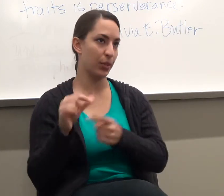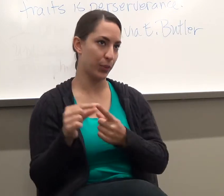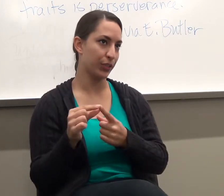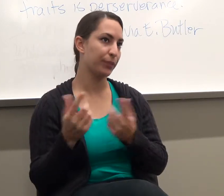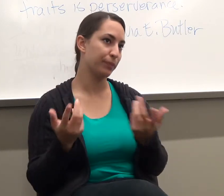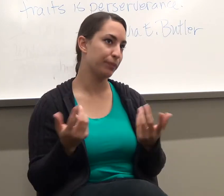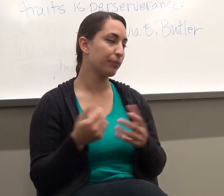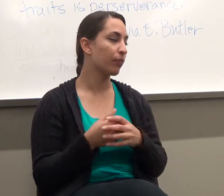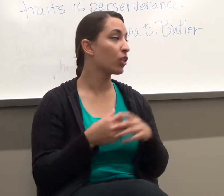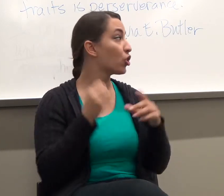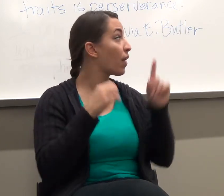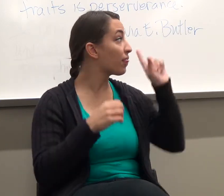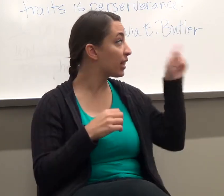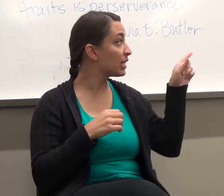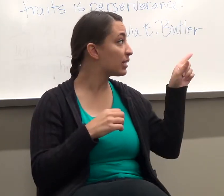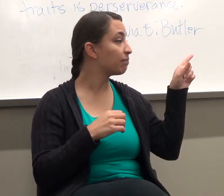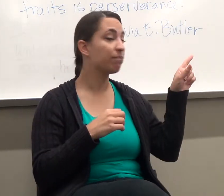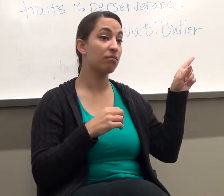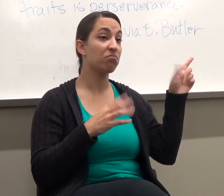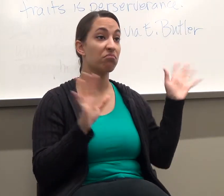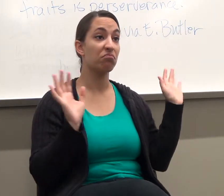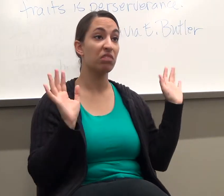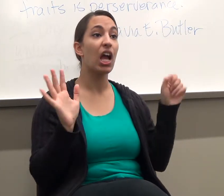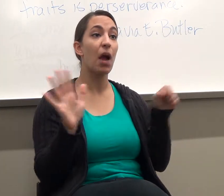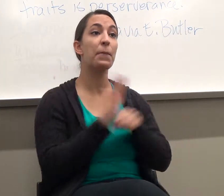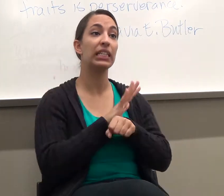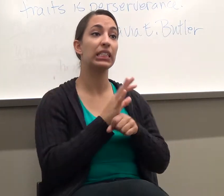complete sentence. It has a subject, a verb, and a predicate.